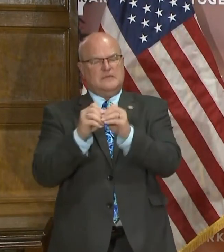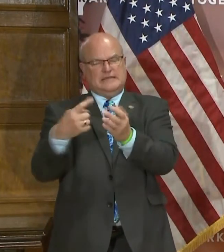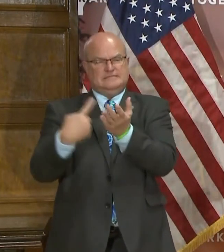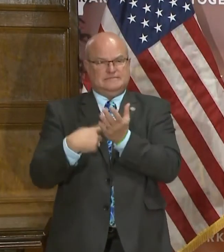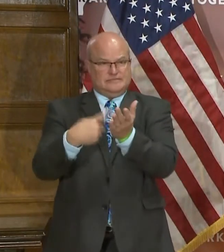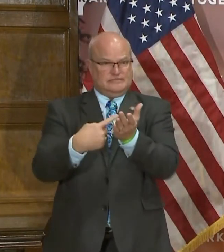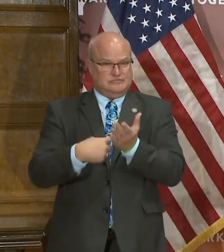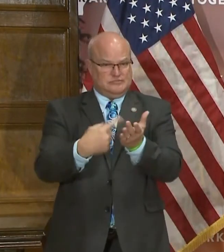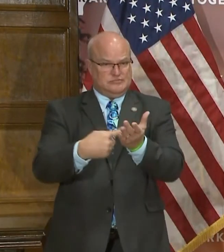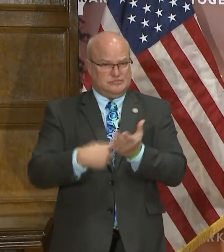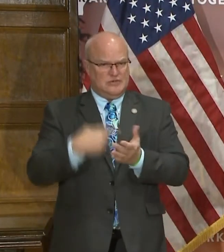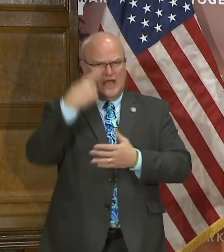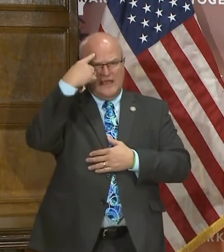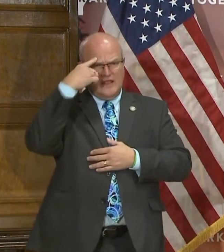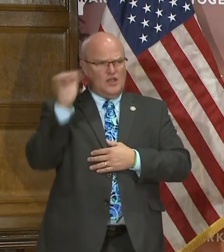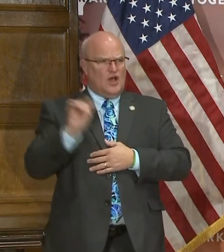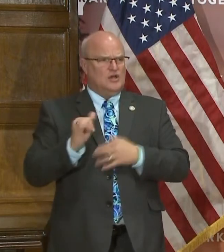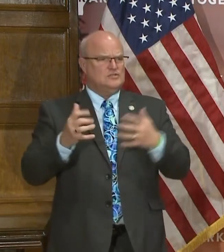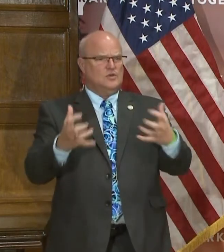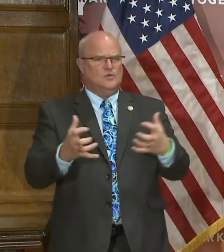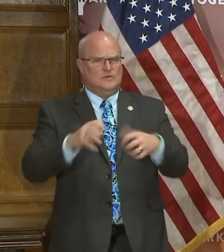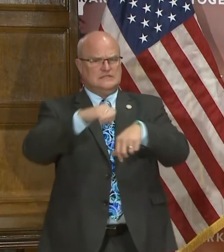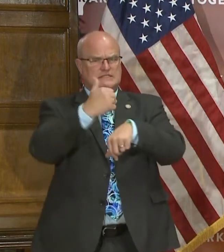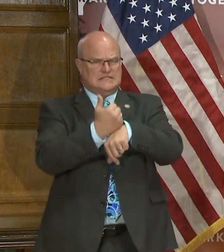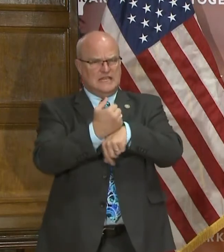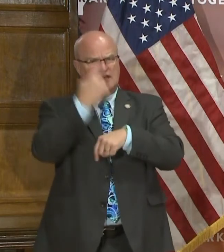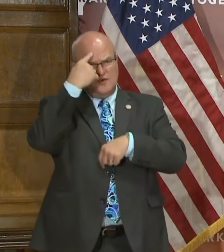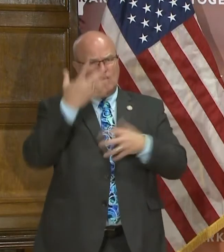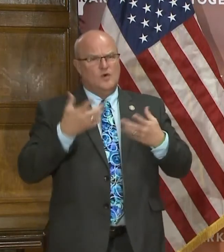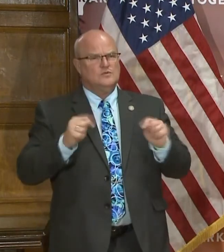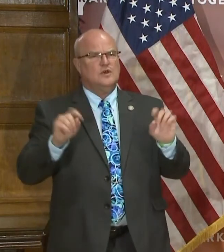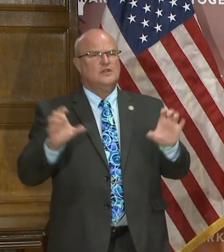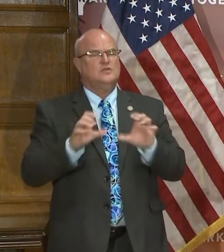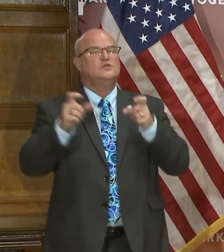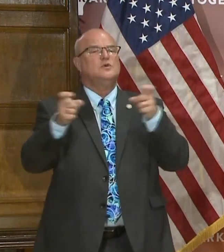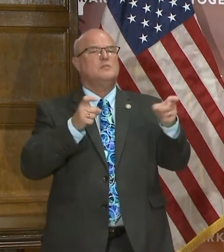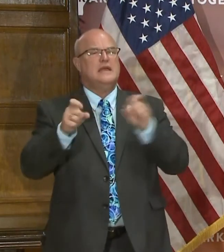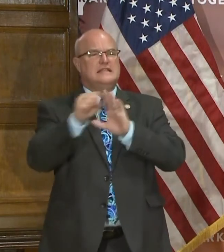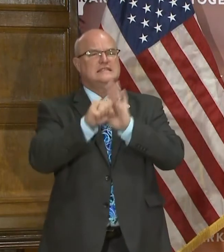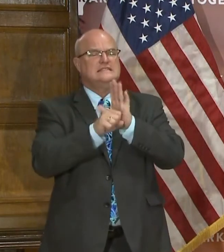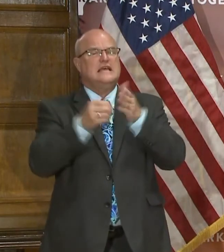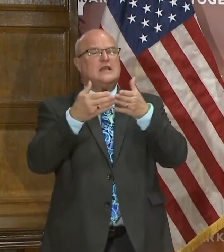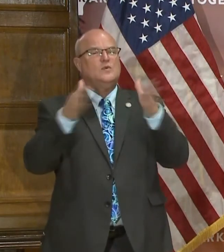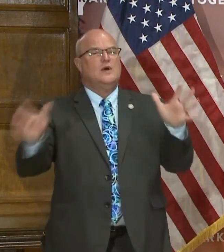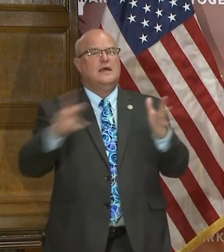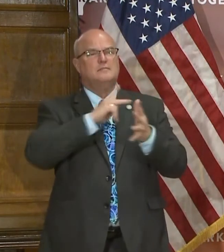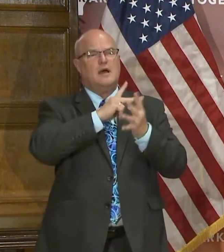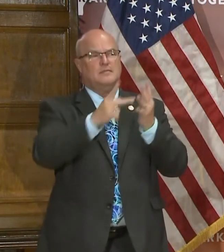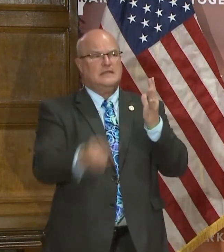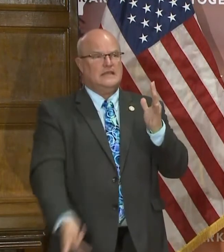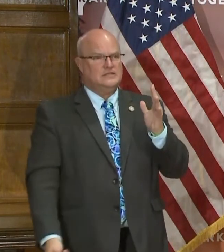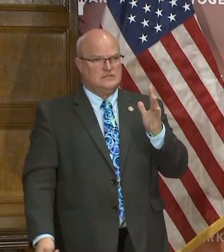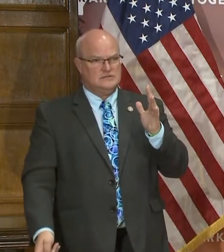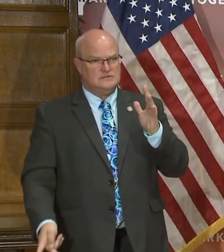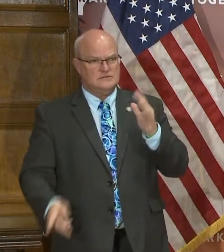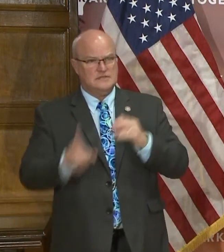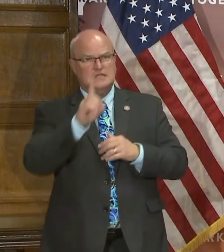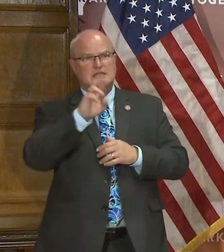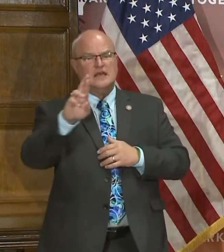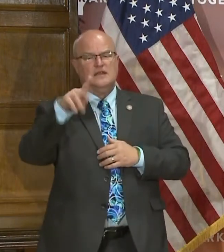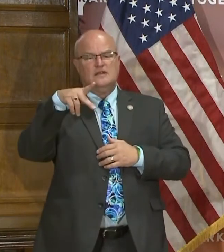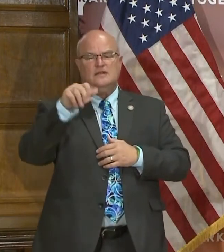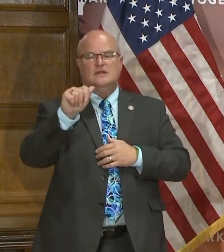topic. And I believe he also wants to set the stage for what we're trying to do to manage this statewide population. Dr.